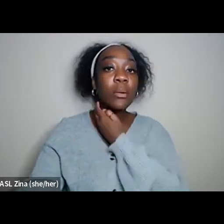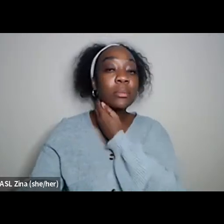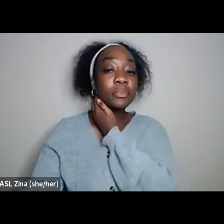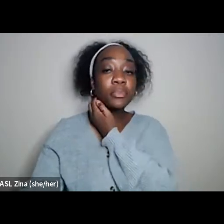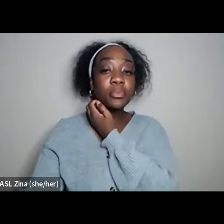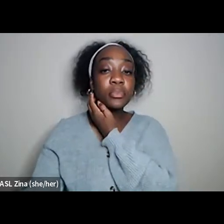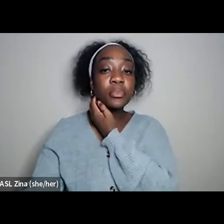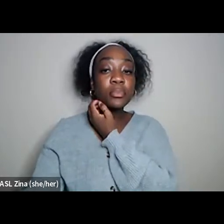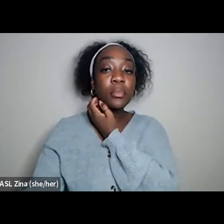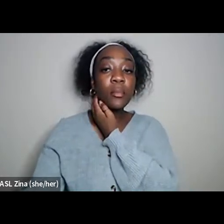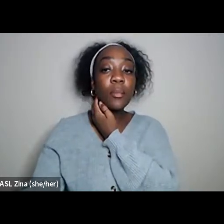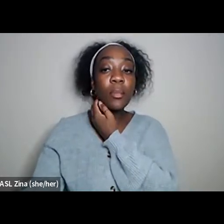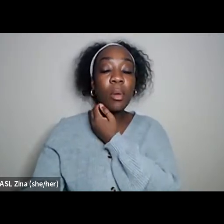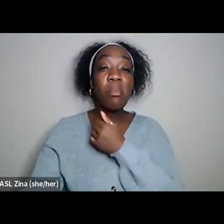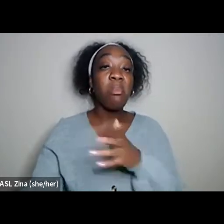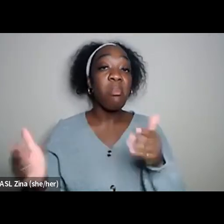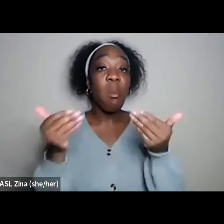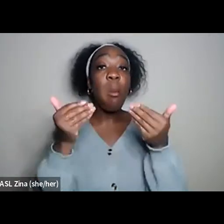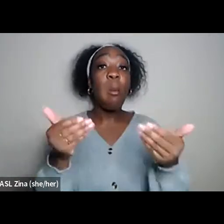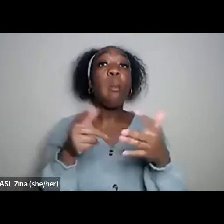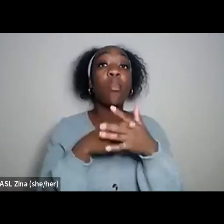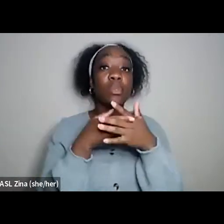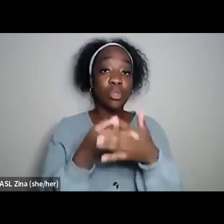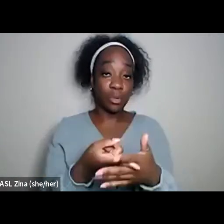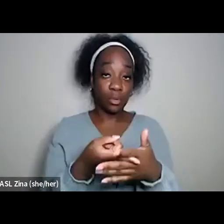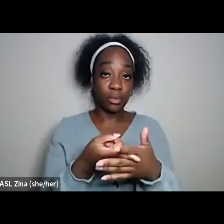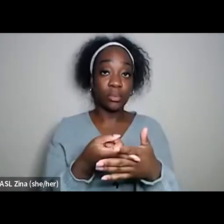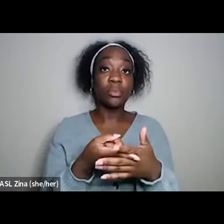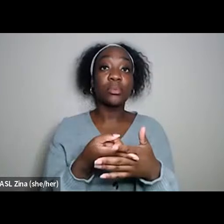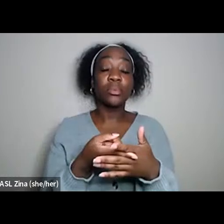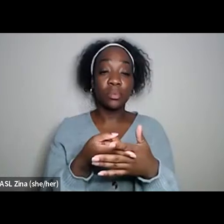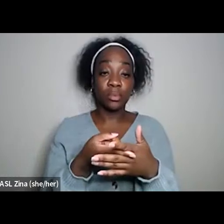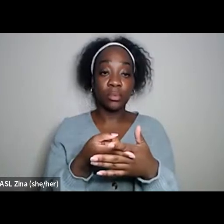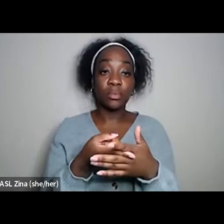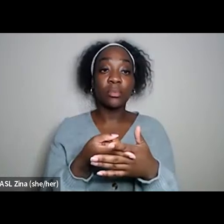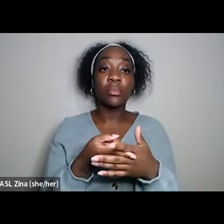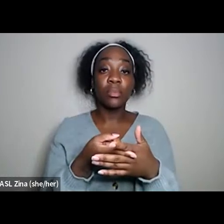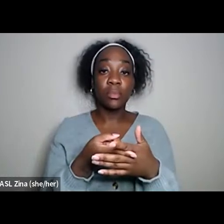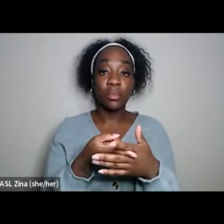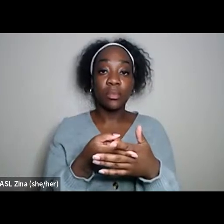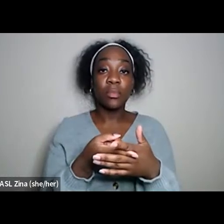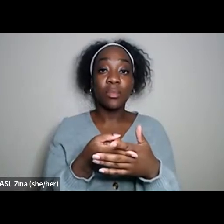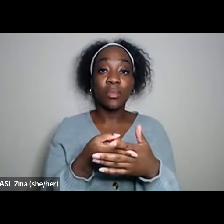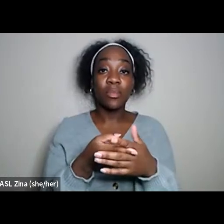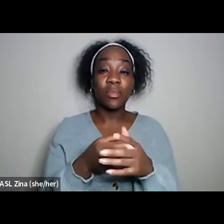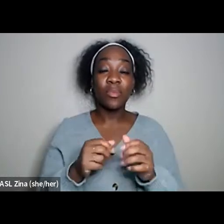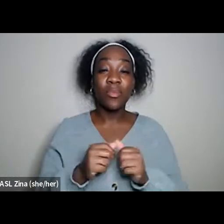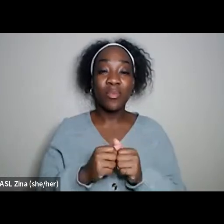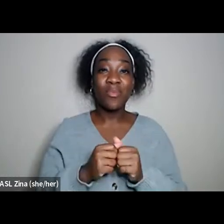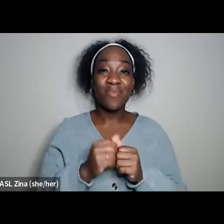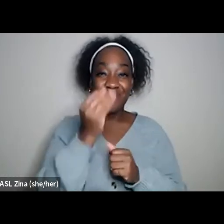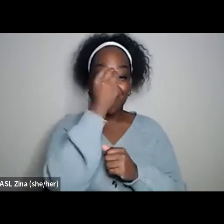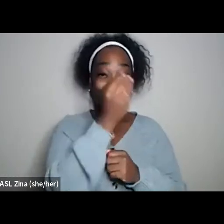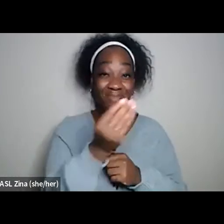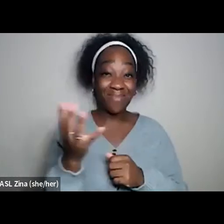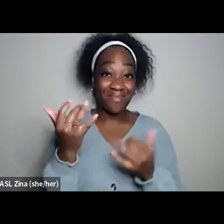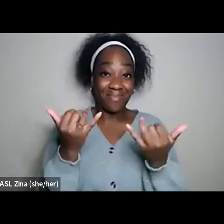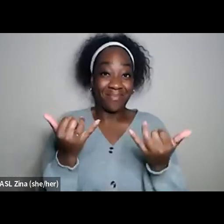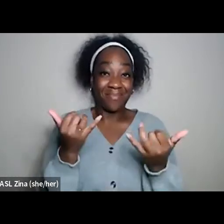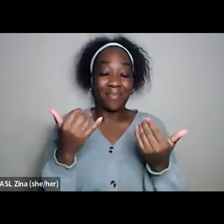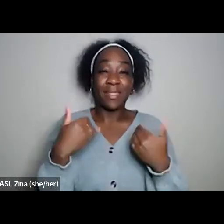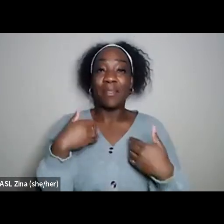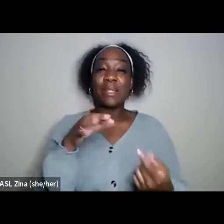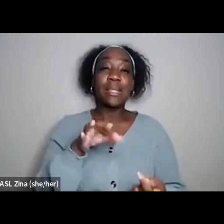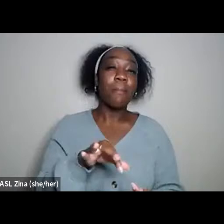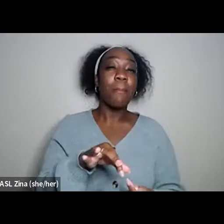Okay, well, we can start with everybody got to hear that we have a special